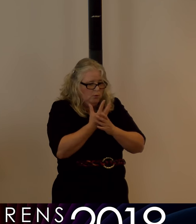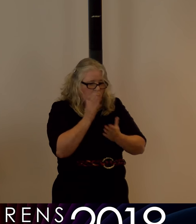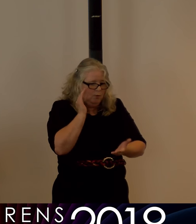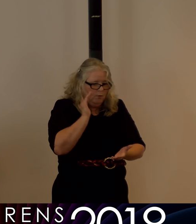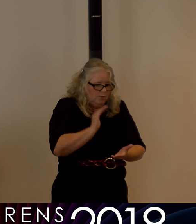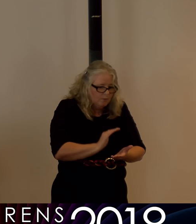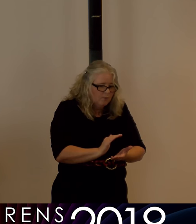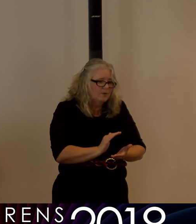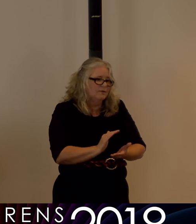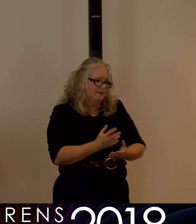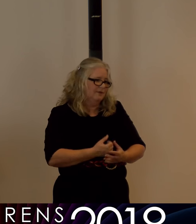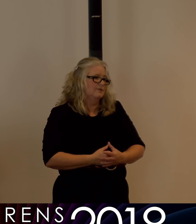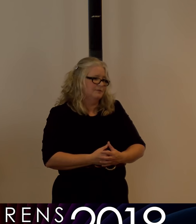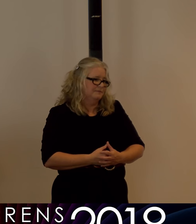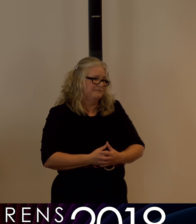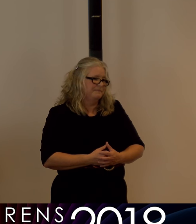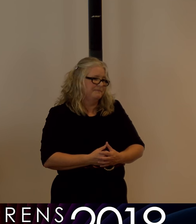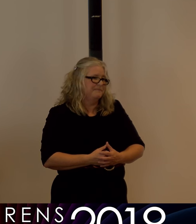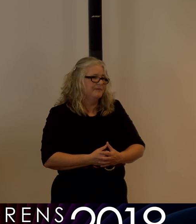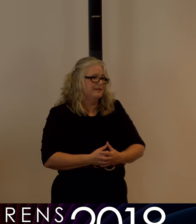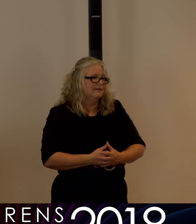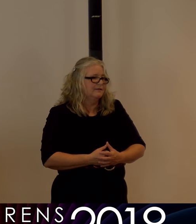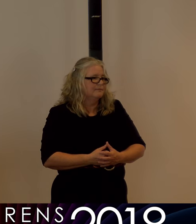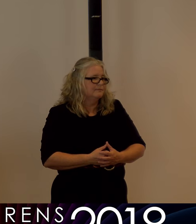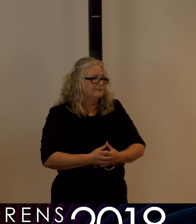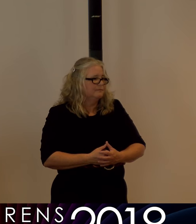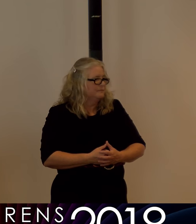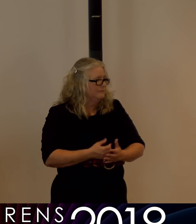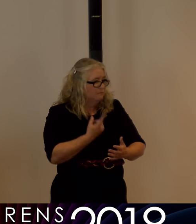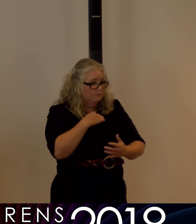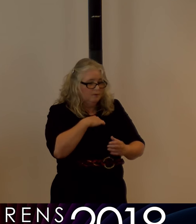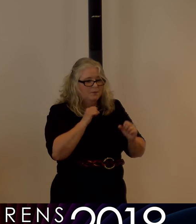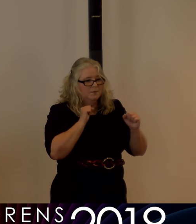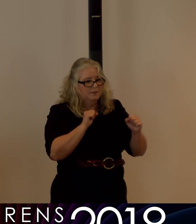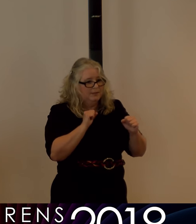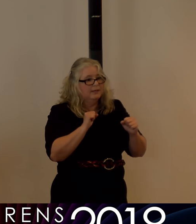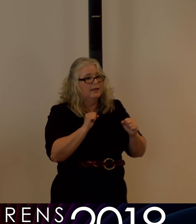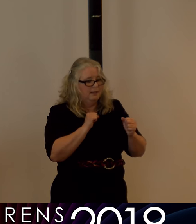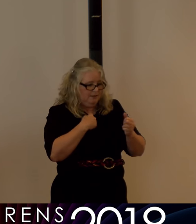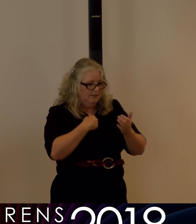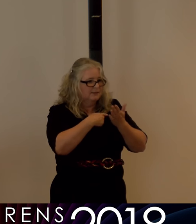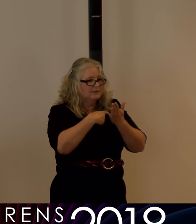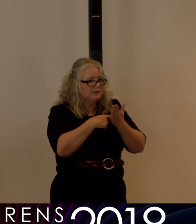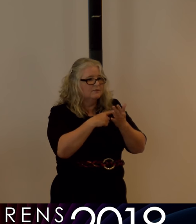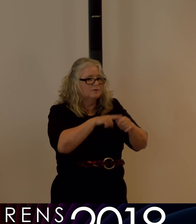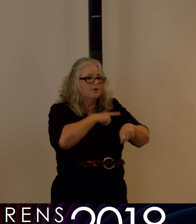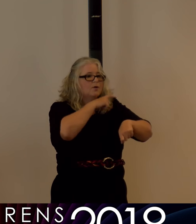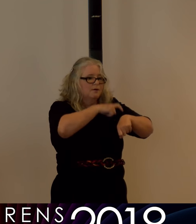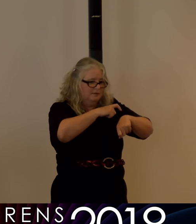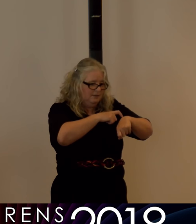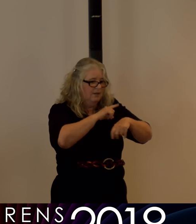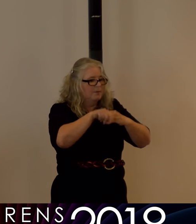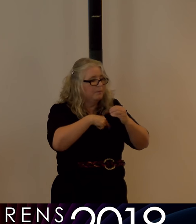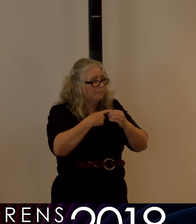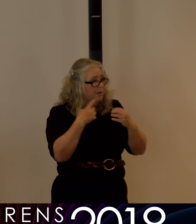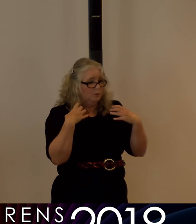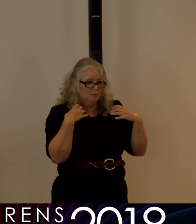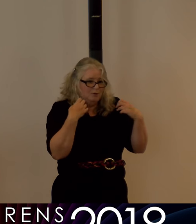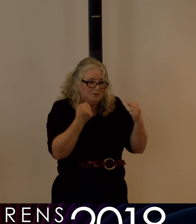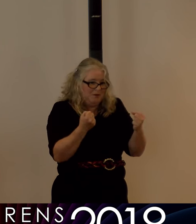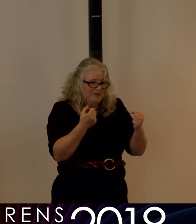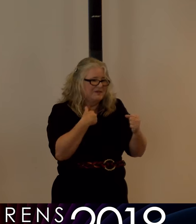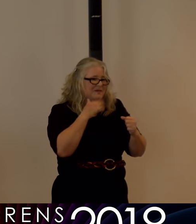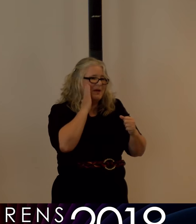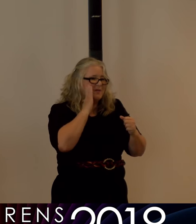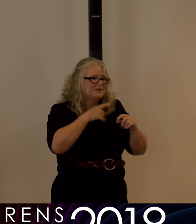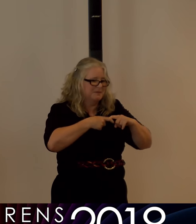retardation. So we could talk for a long time about the features of CHARGE. I'm going to